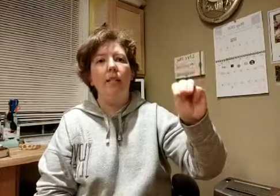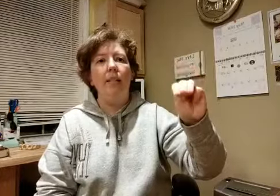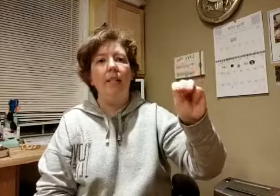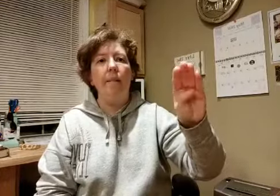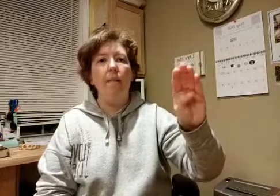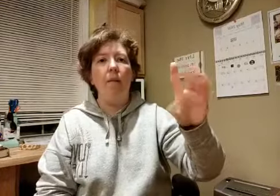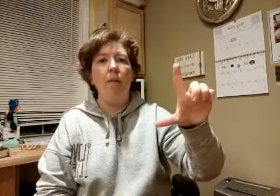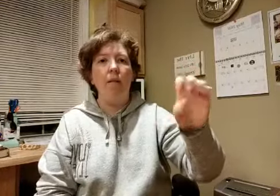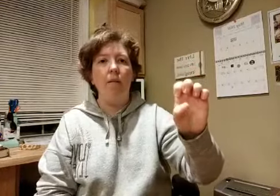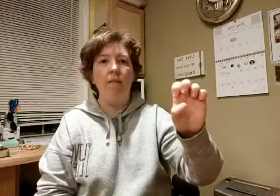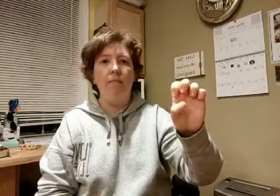Assemble.